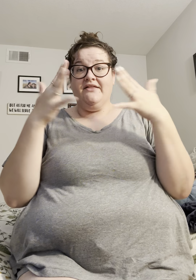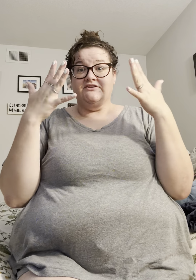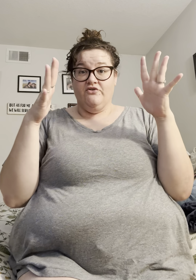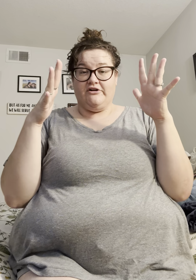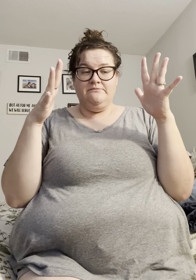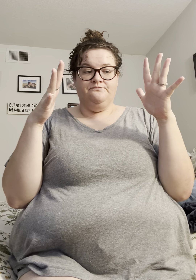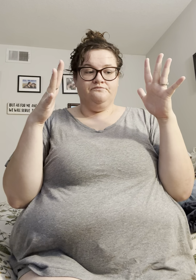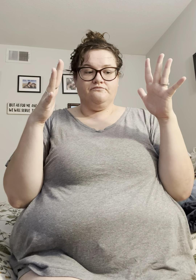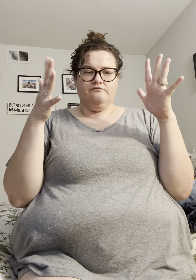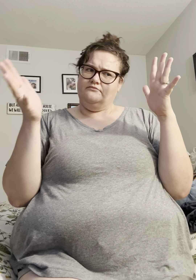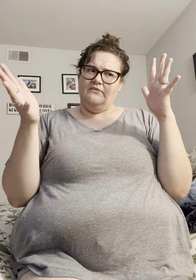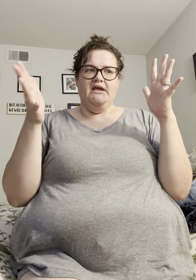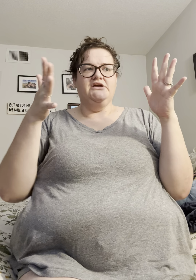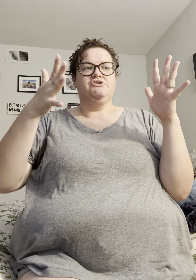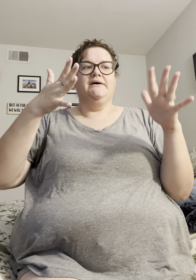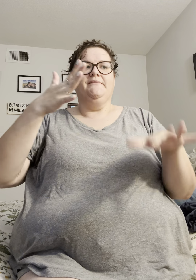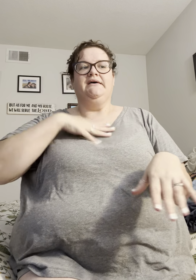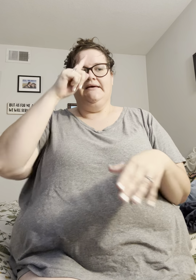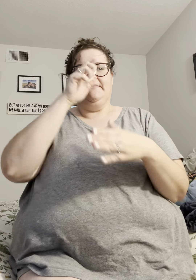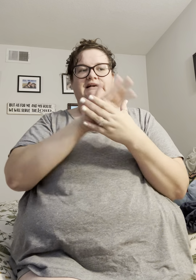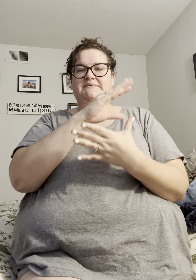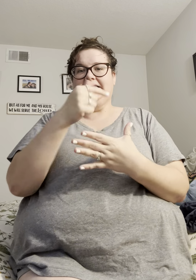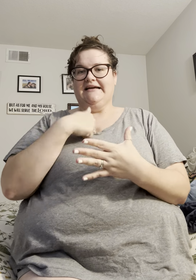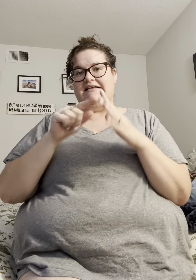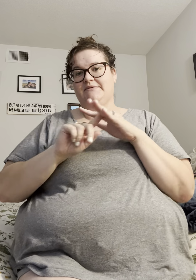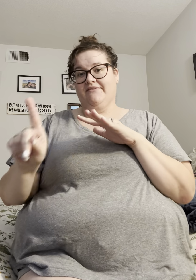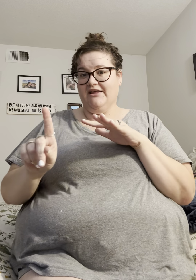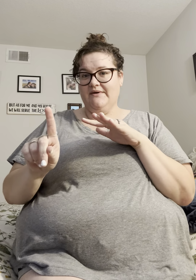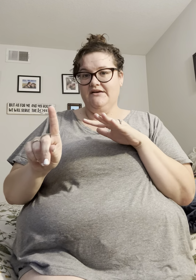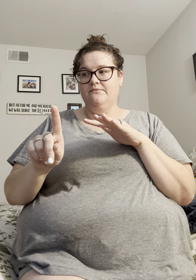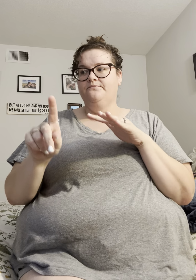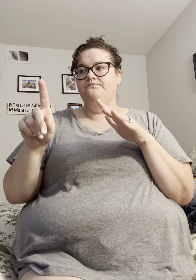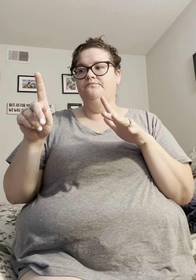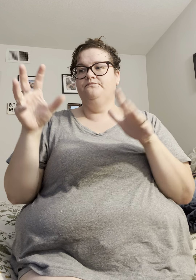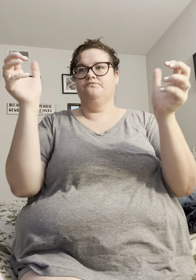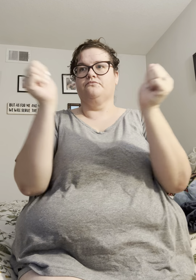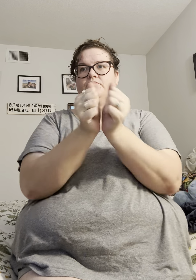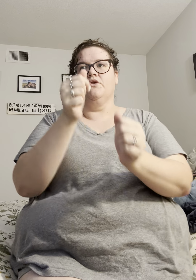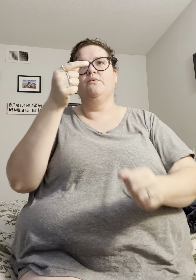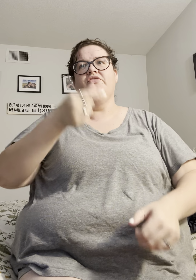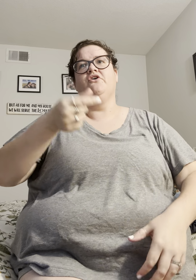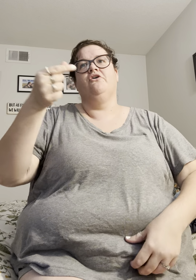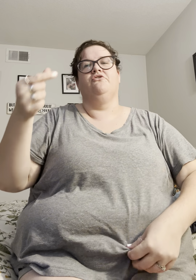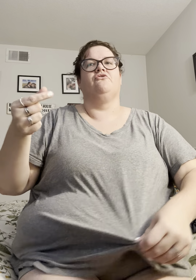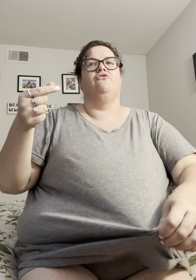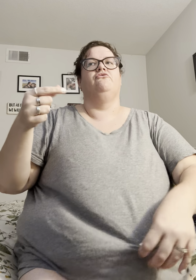it's over-ish, my husband and I had to be evacuated with the Garden Grove.